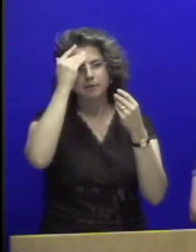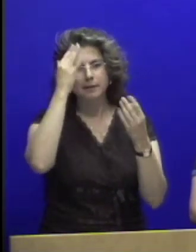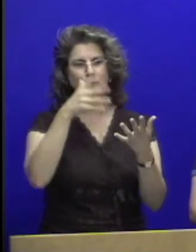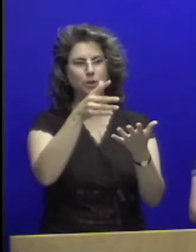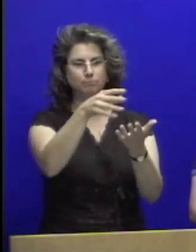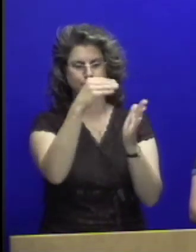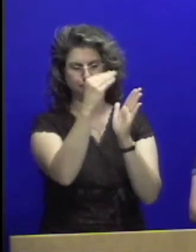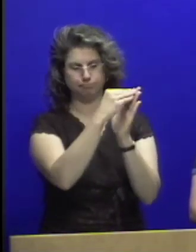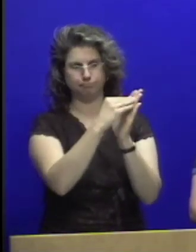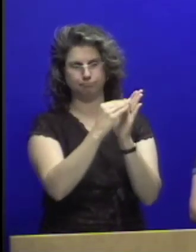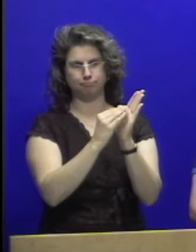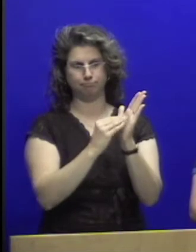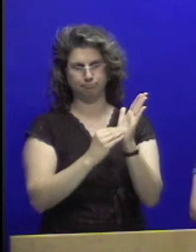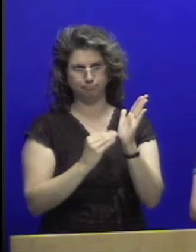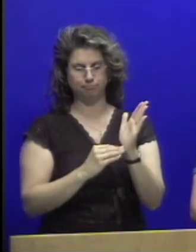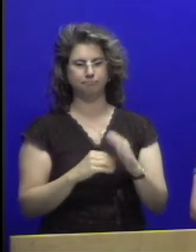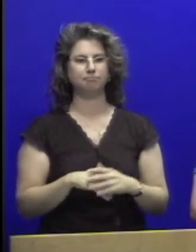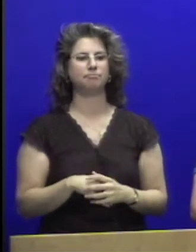information